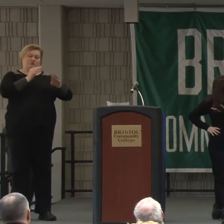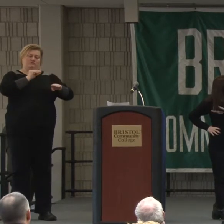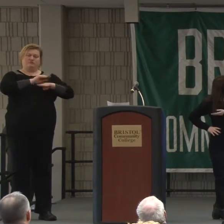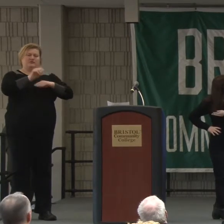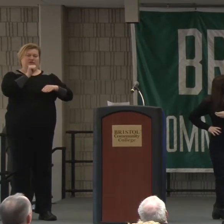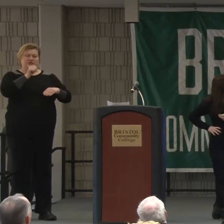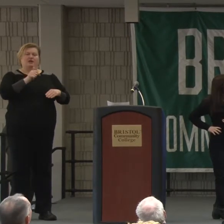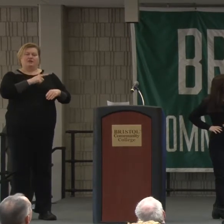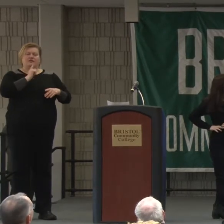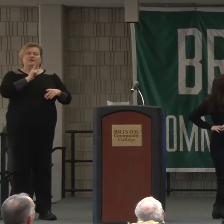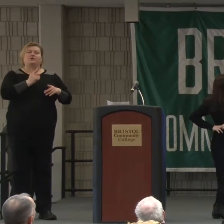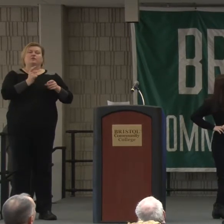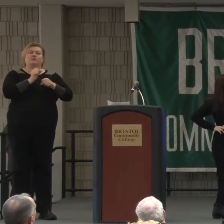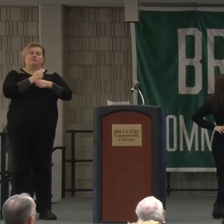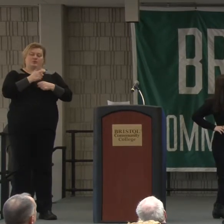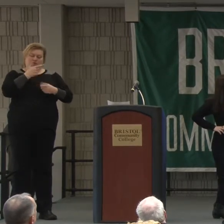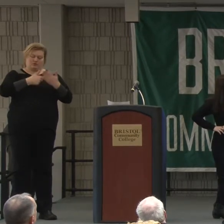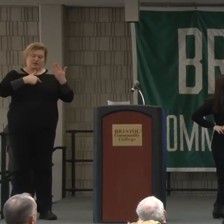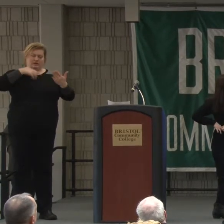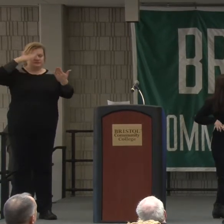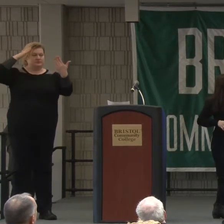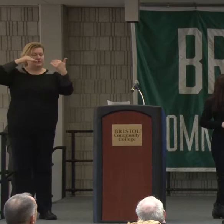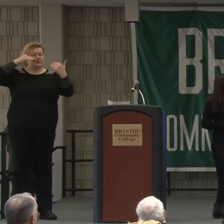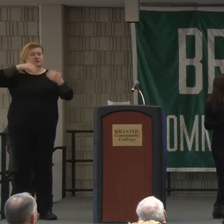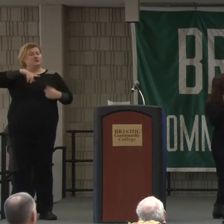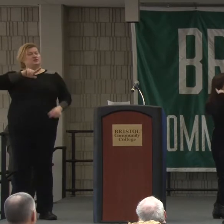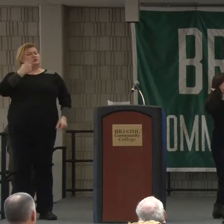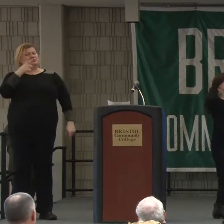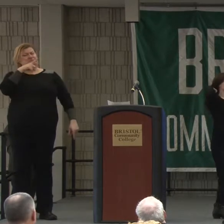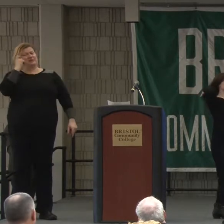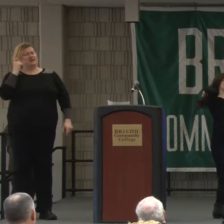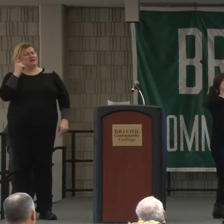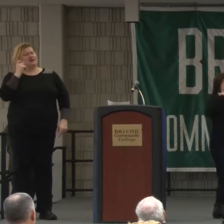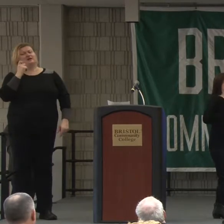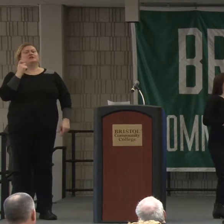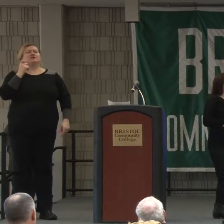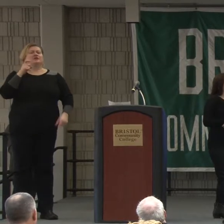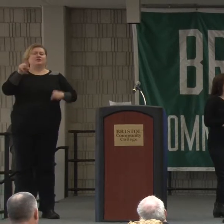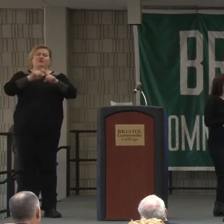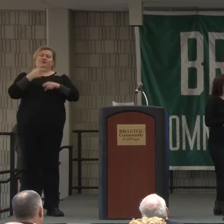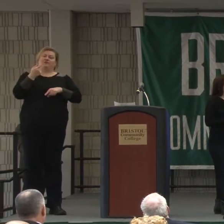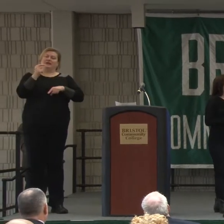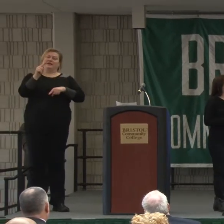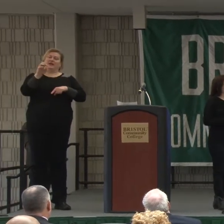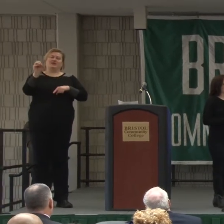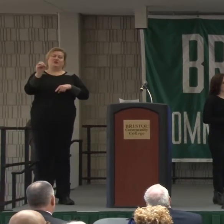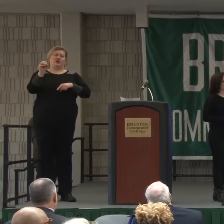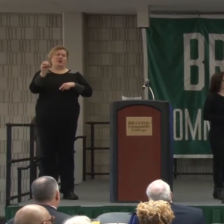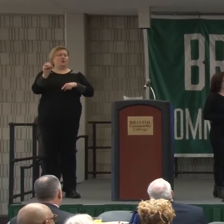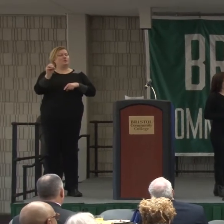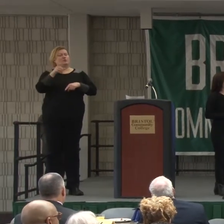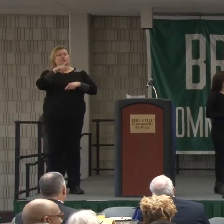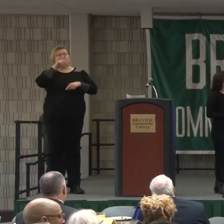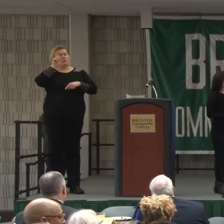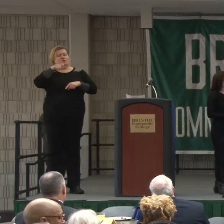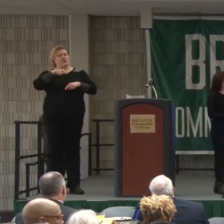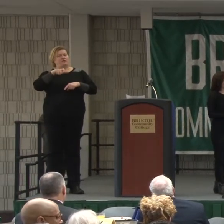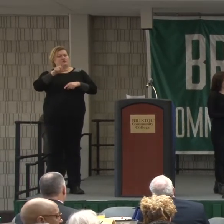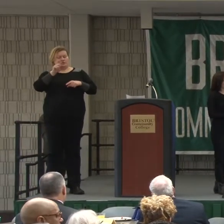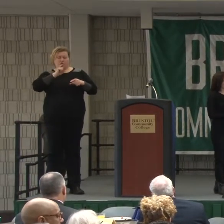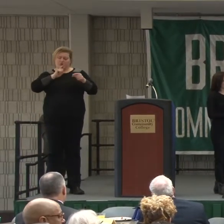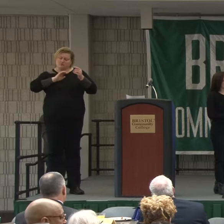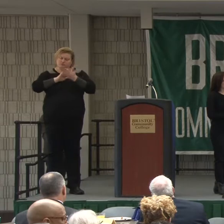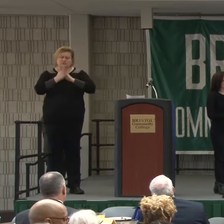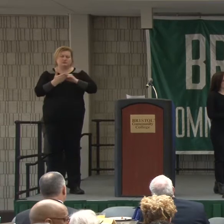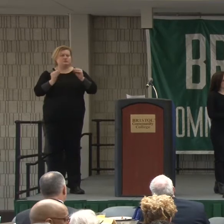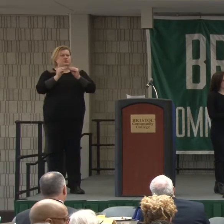but rather they're a product of their expectations. Just because you come from, you know, the ghetto, you don't have to be in the ghetto. You can be a lot more.